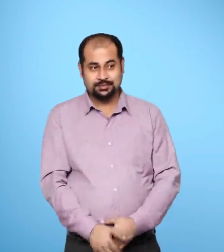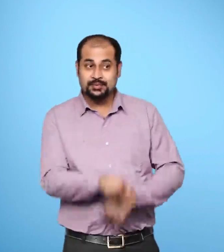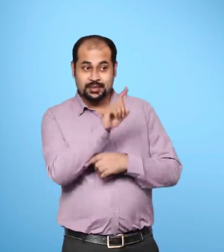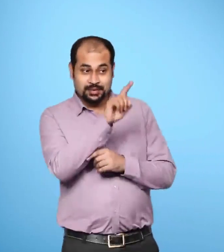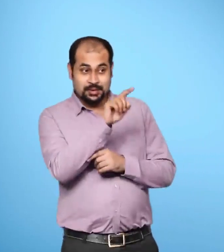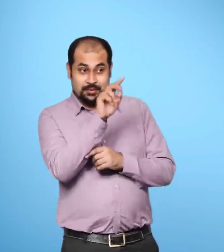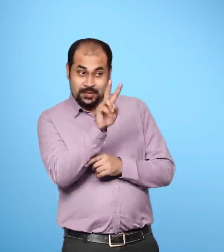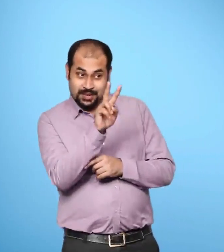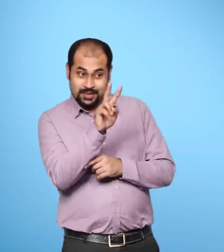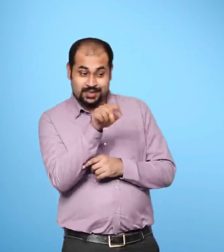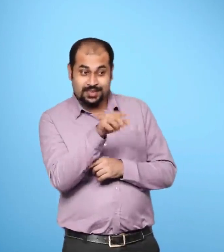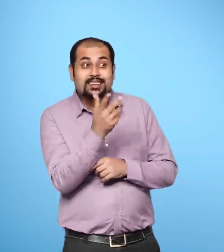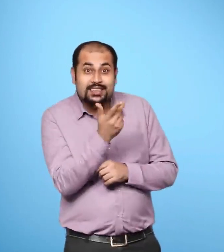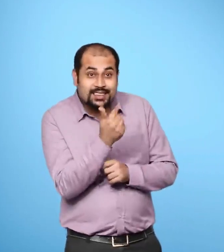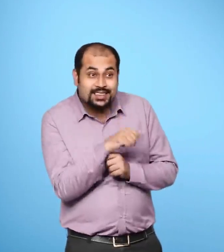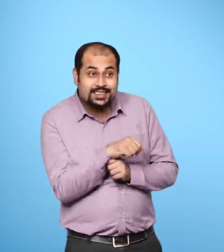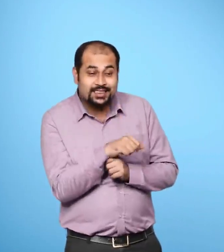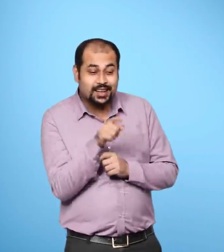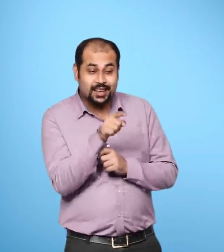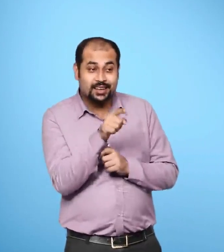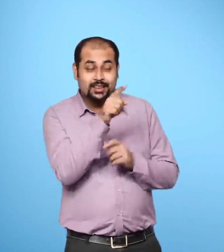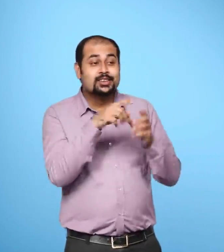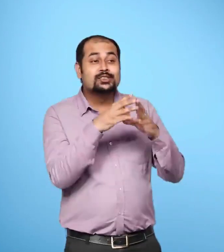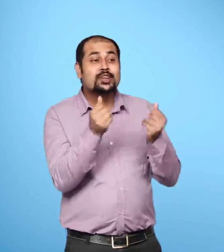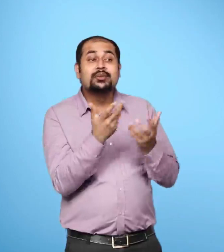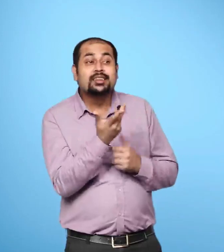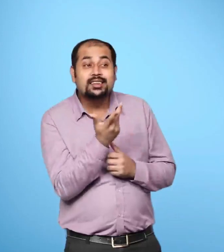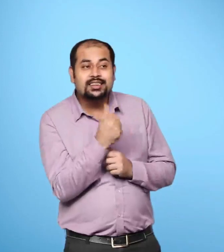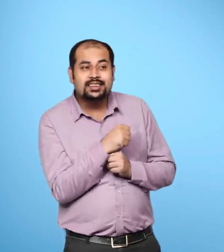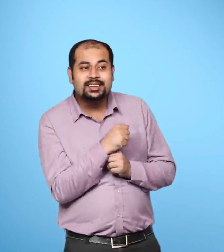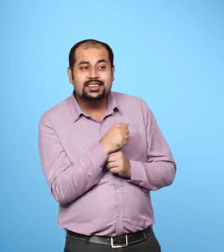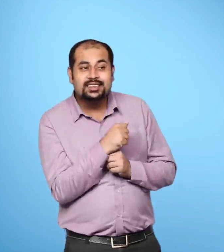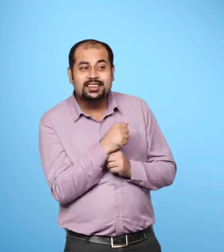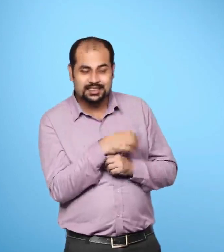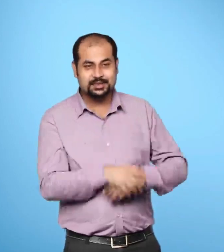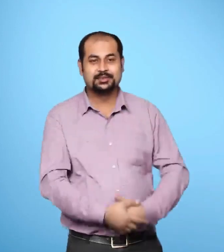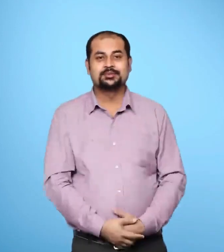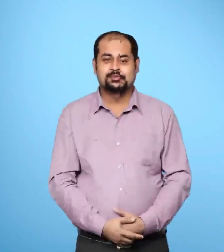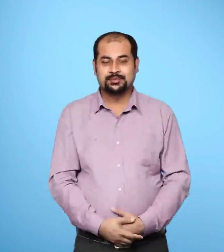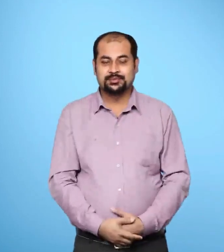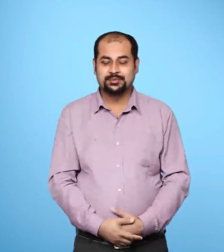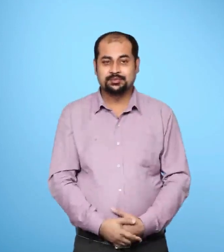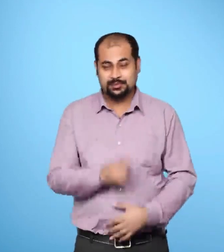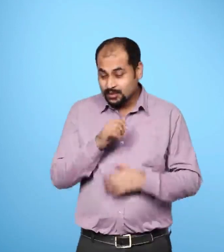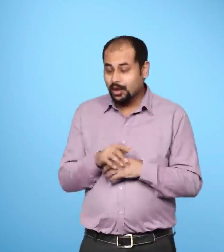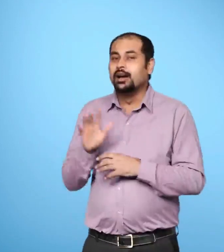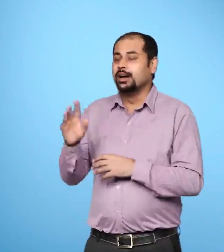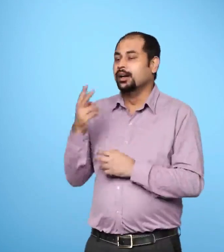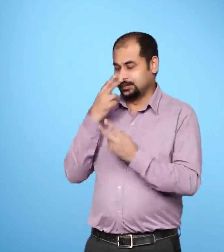Boy 1. What about 12? How will you do that? Boy 2.